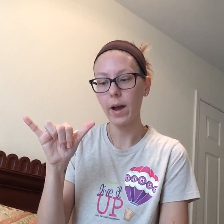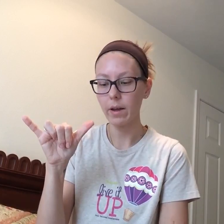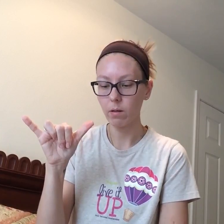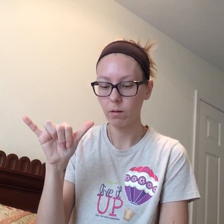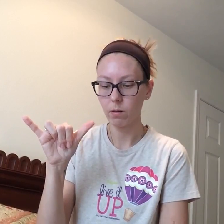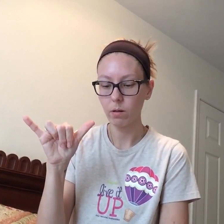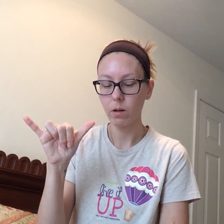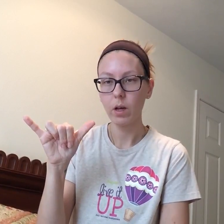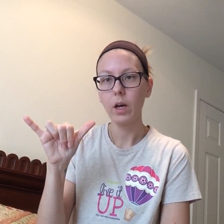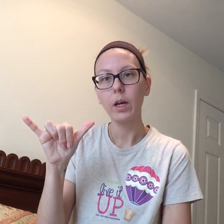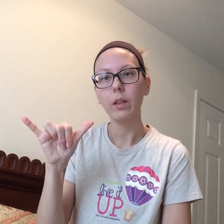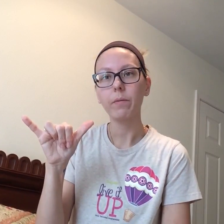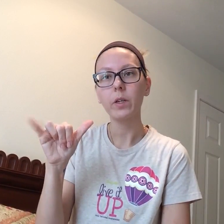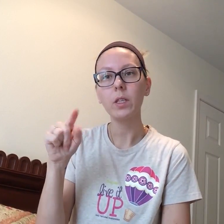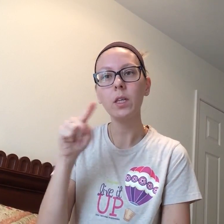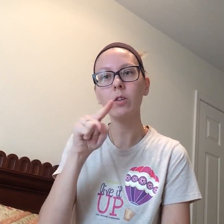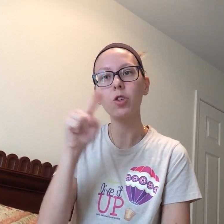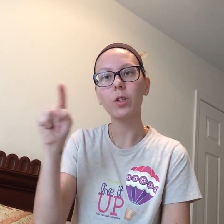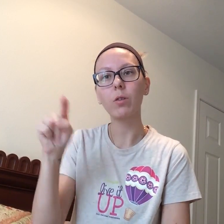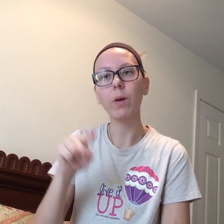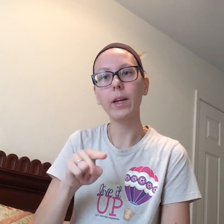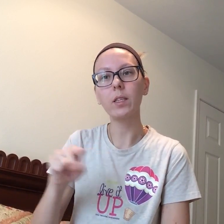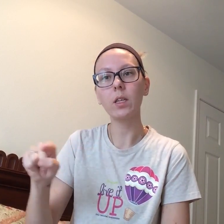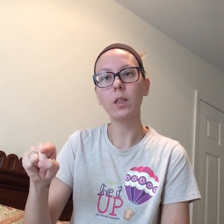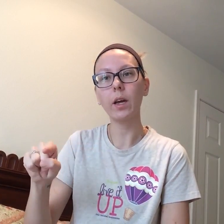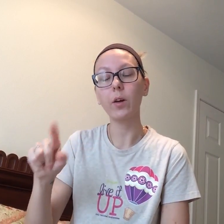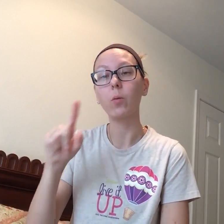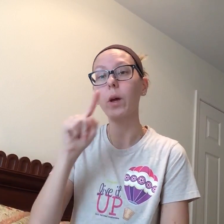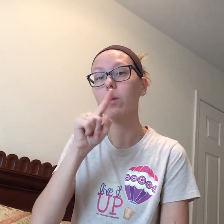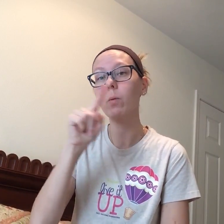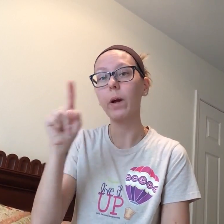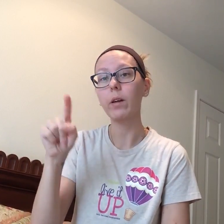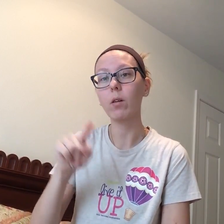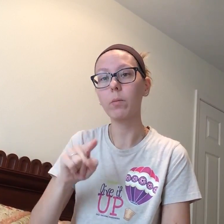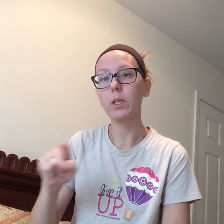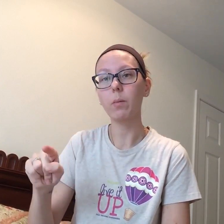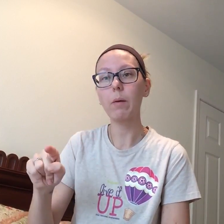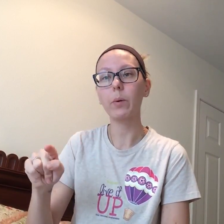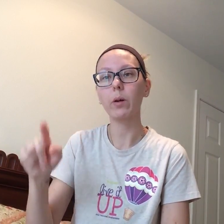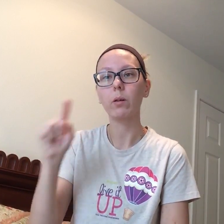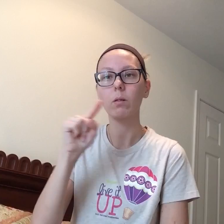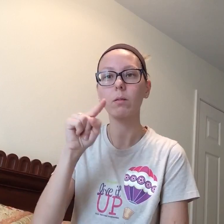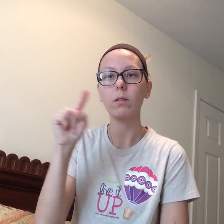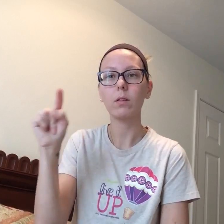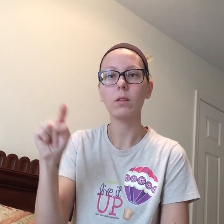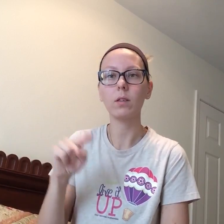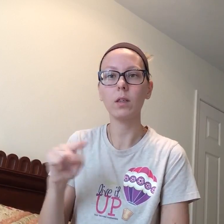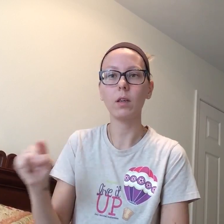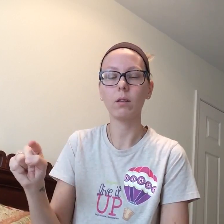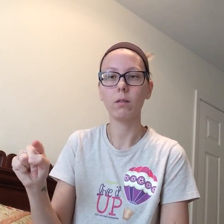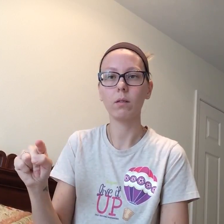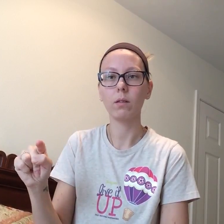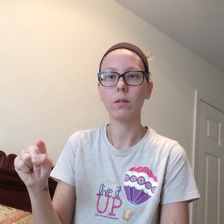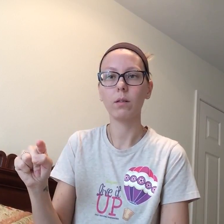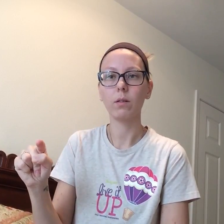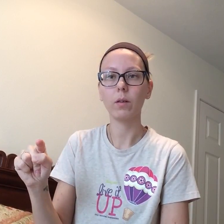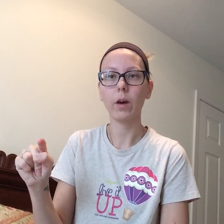Y. And then for a Z, you're just going to write a Z in the air the way you would write it on a piece of paper. The Z.